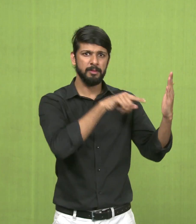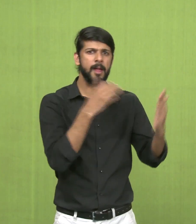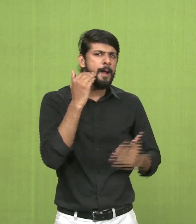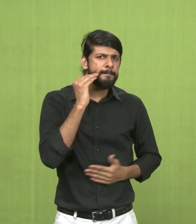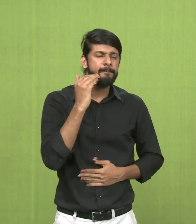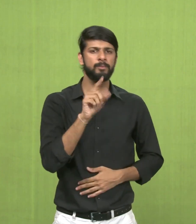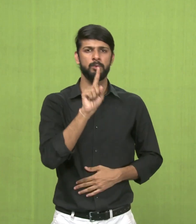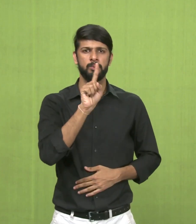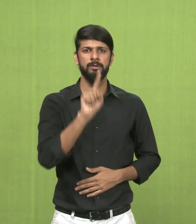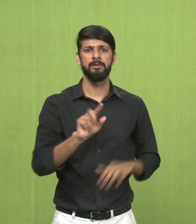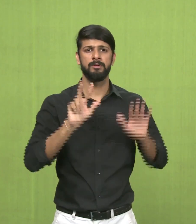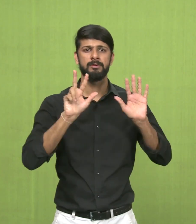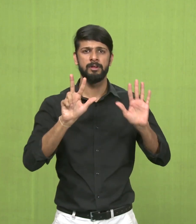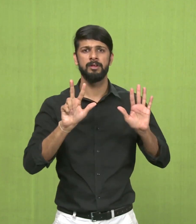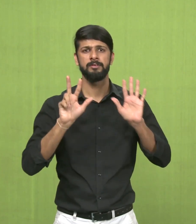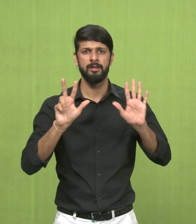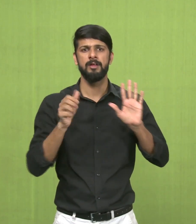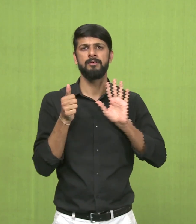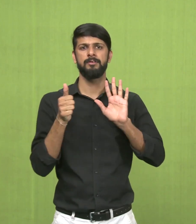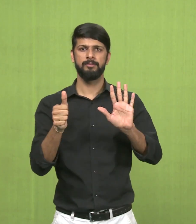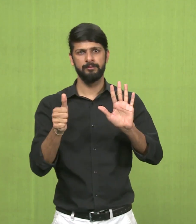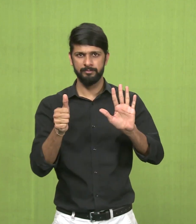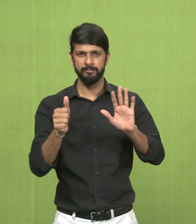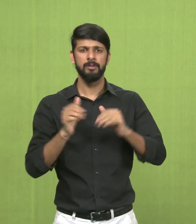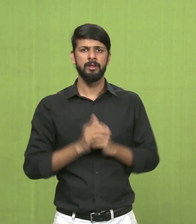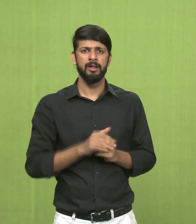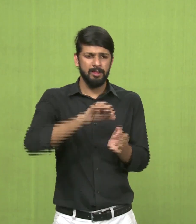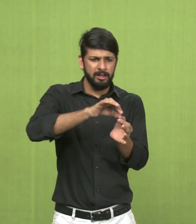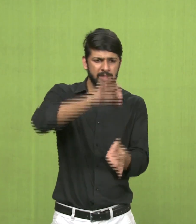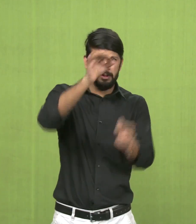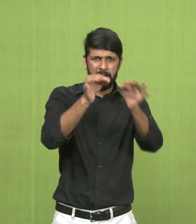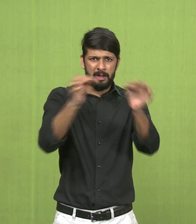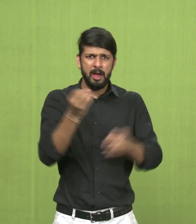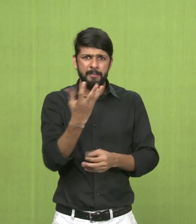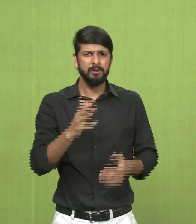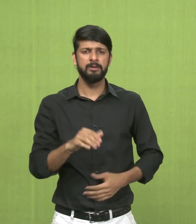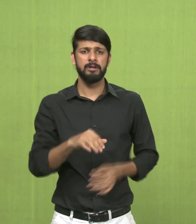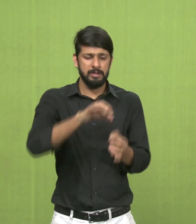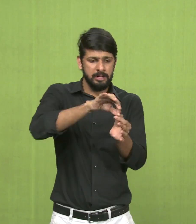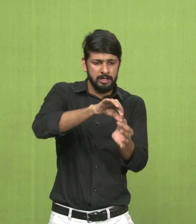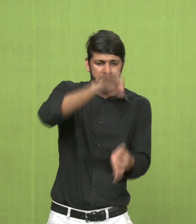The period of this painting is 1886, that is 1886. Size